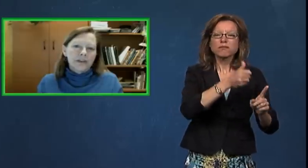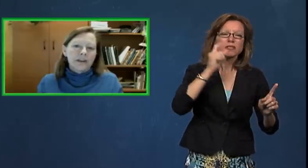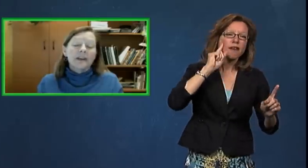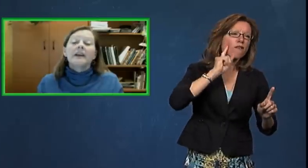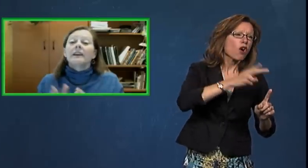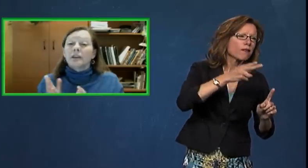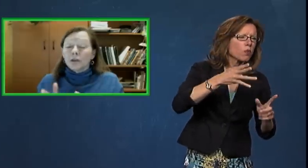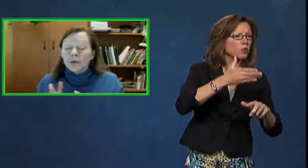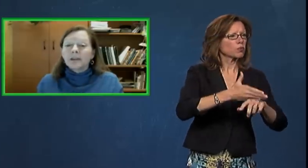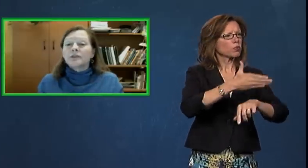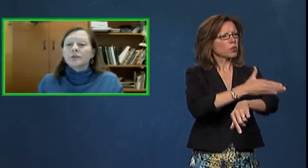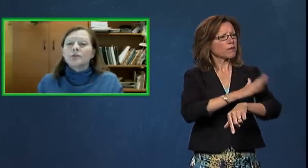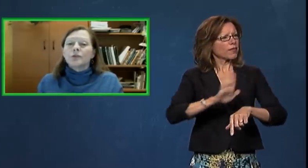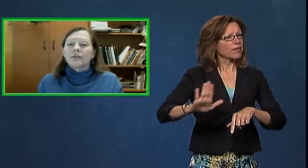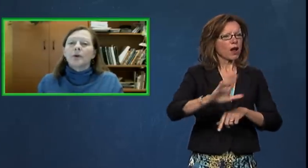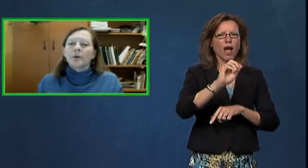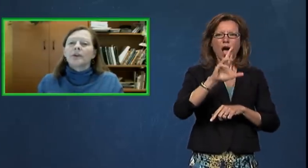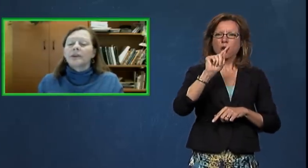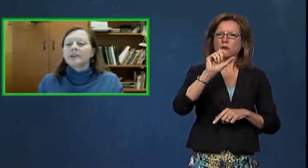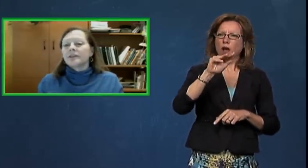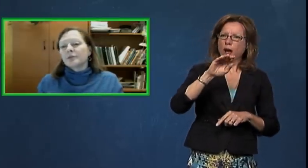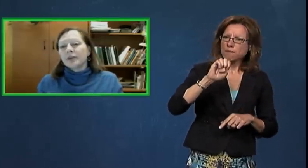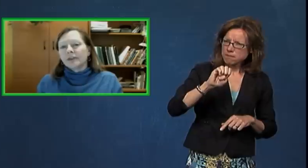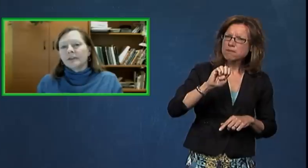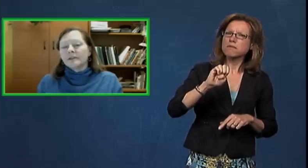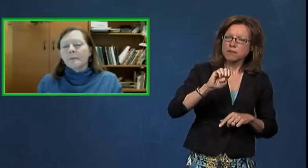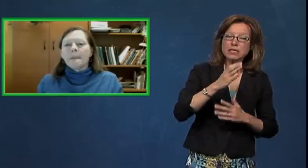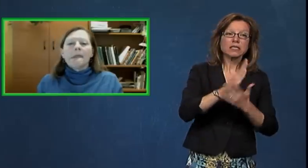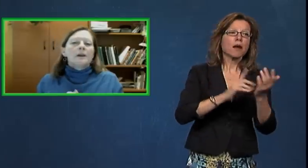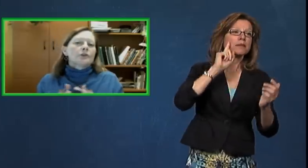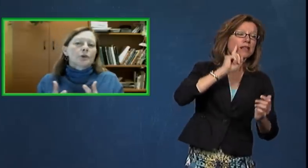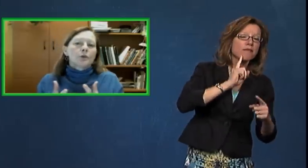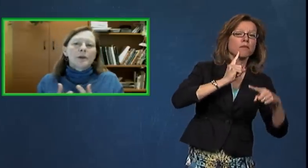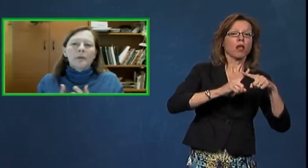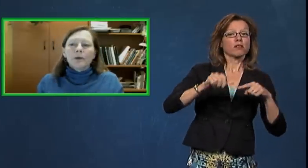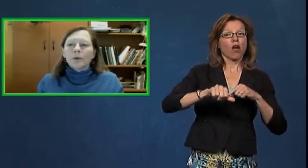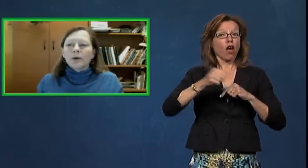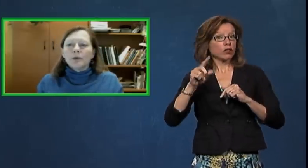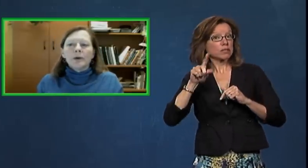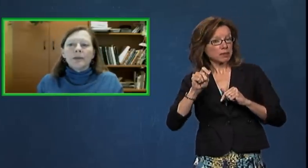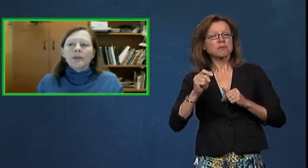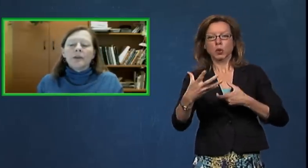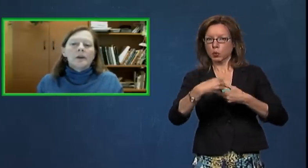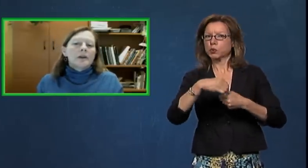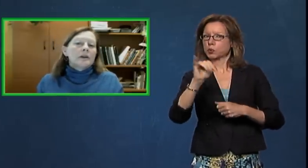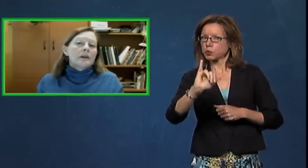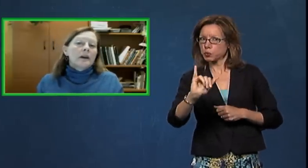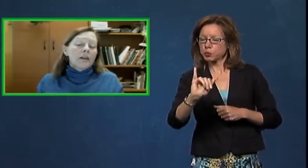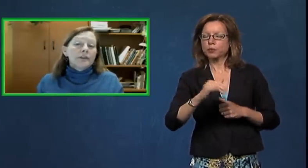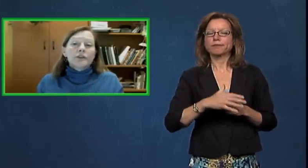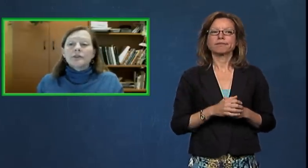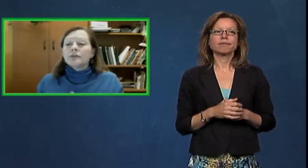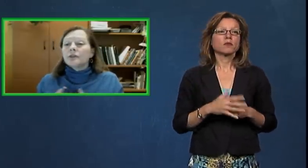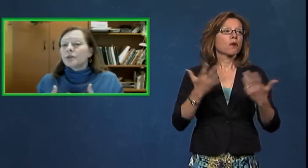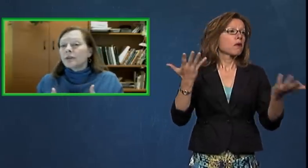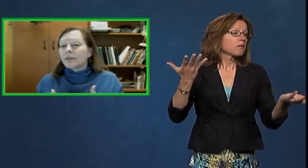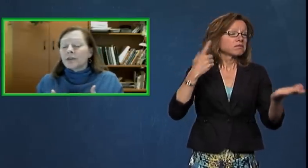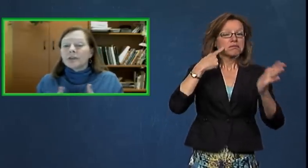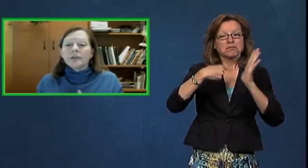of hearing, including students who have co-occurring disabilities. So we might work with